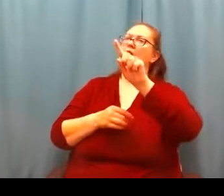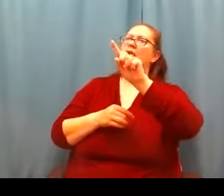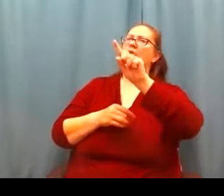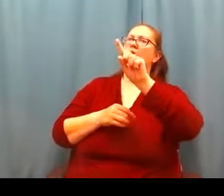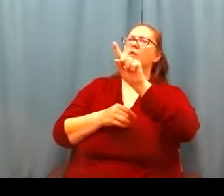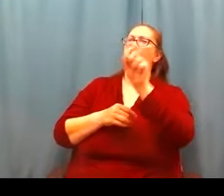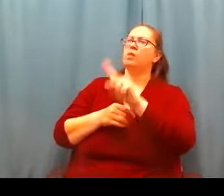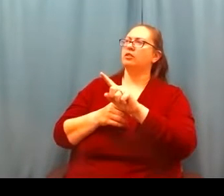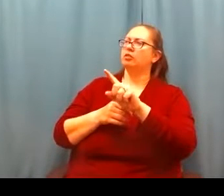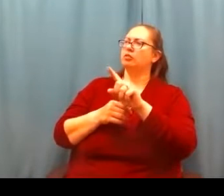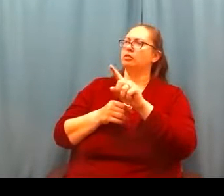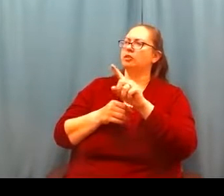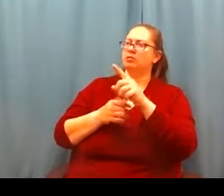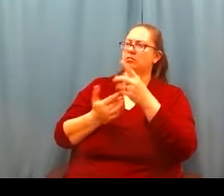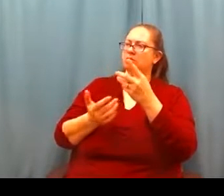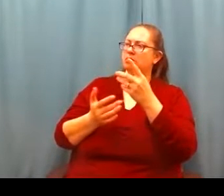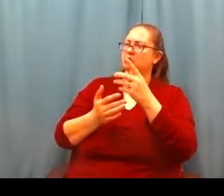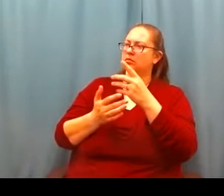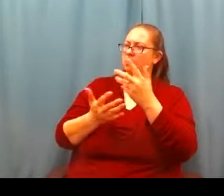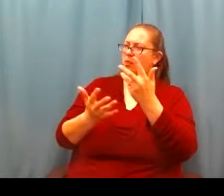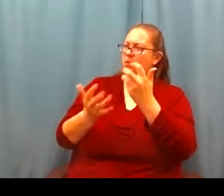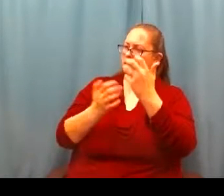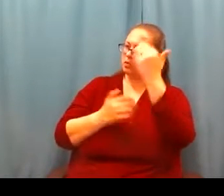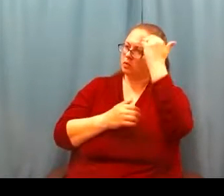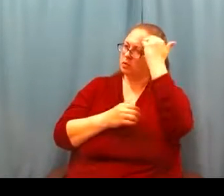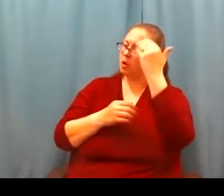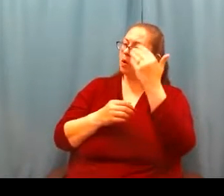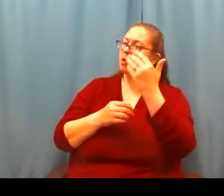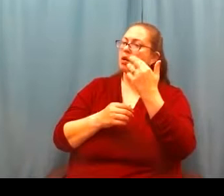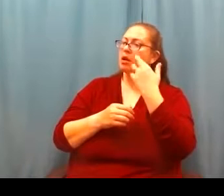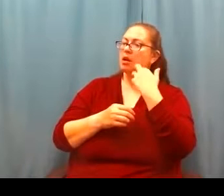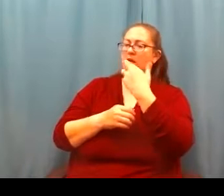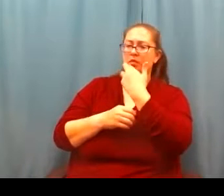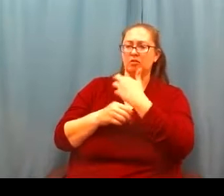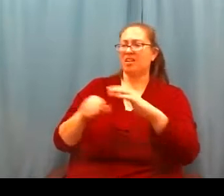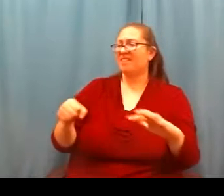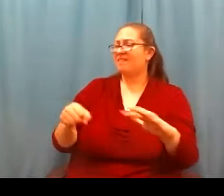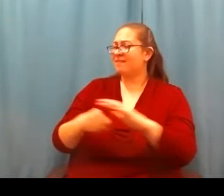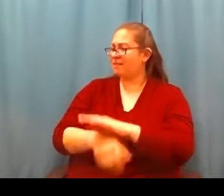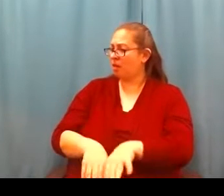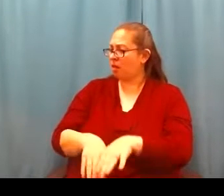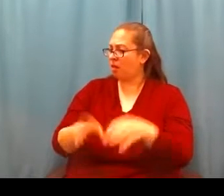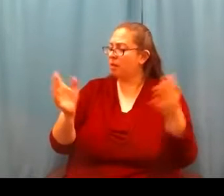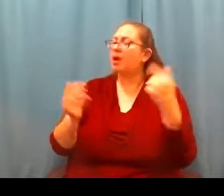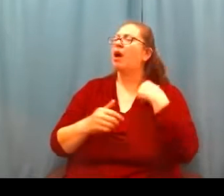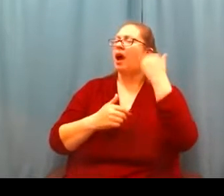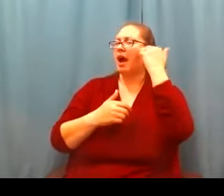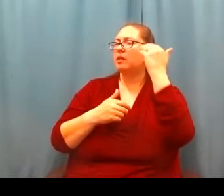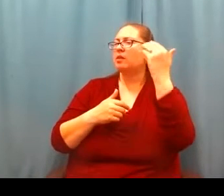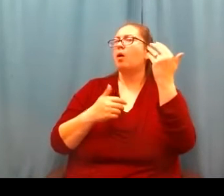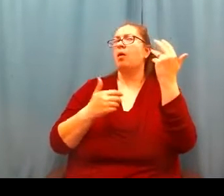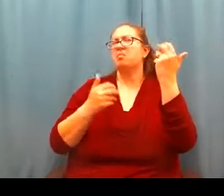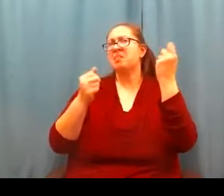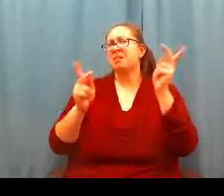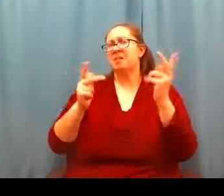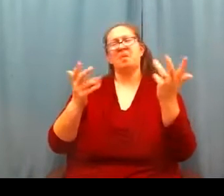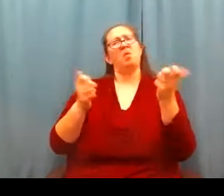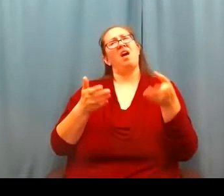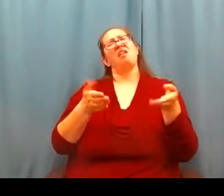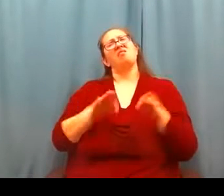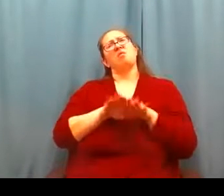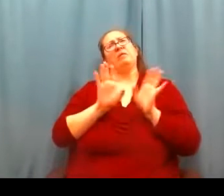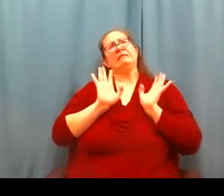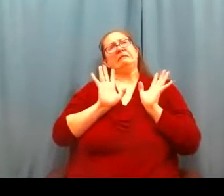know, when do you anticipate restaurants being fully able to open? We hear a lot of people who want to stay closed, but there are a lot of us in the city, maybe